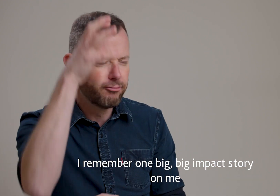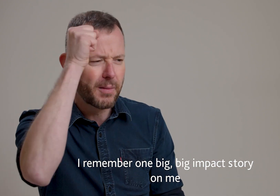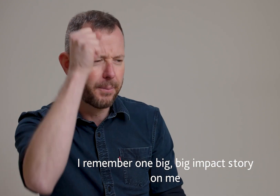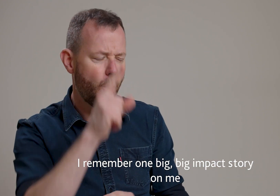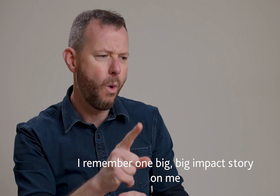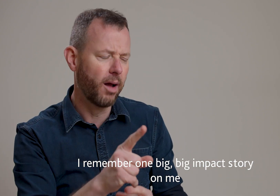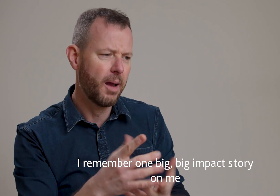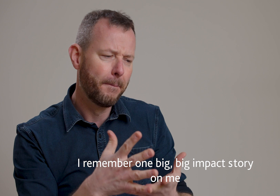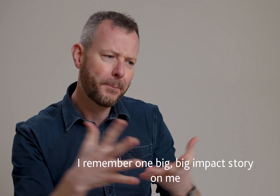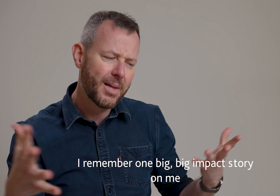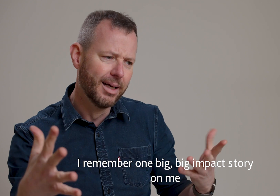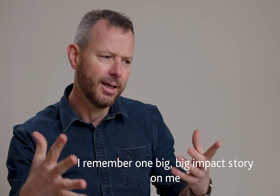I remember one day,